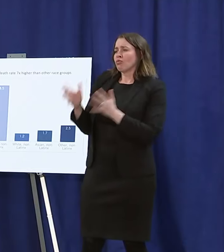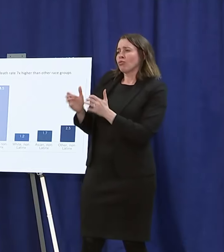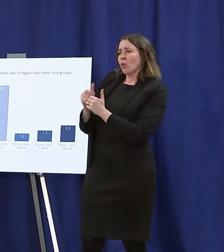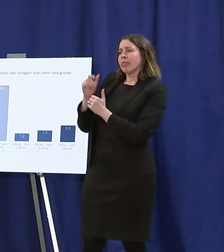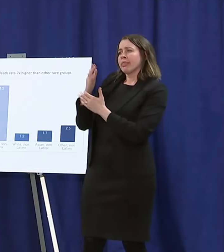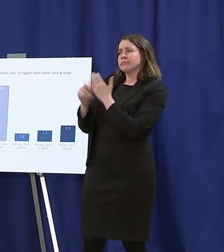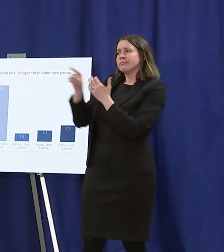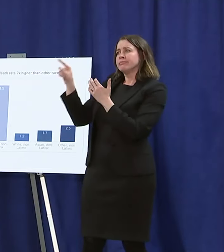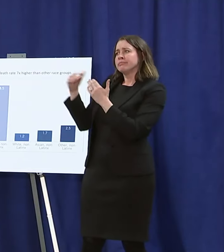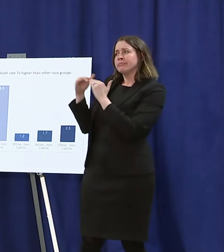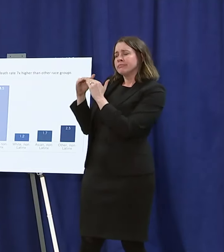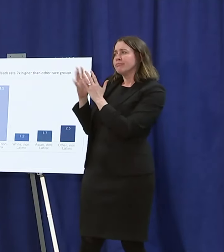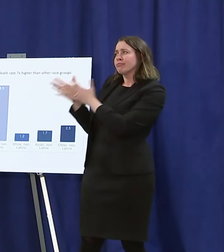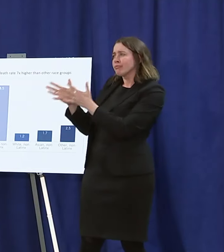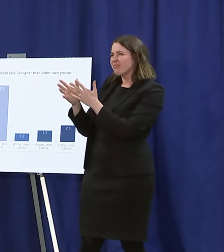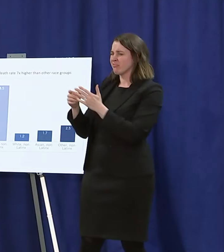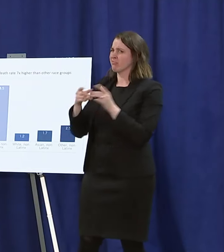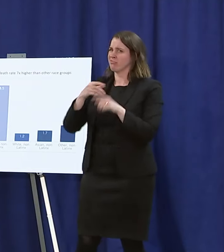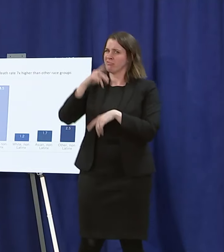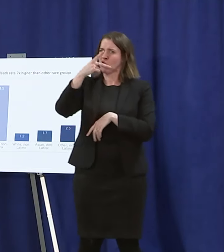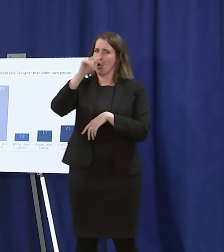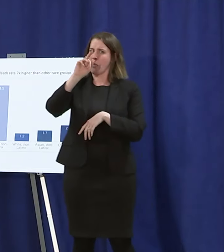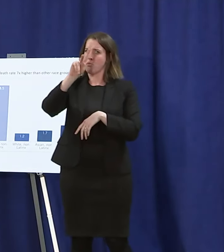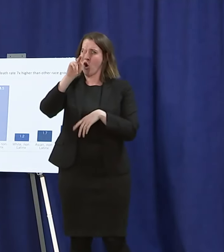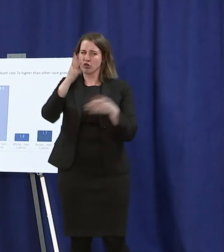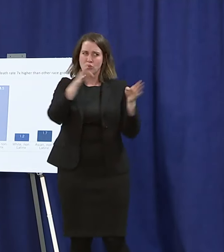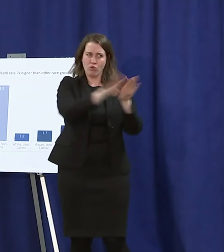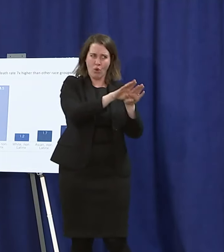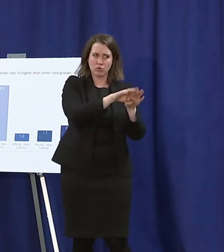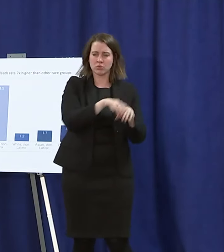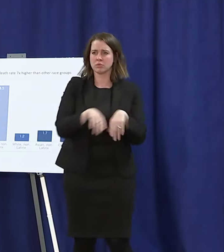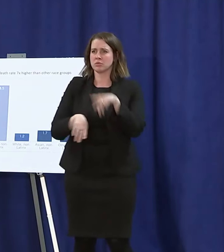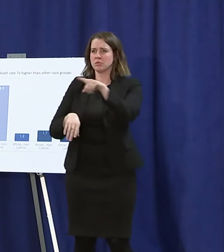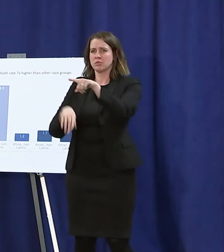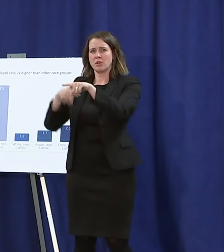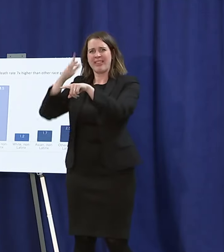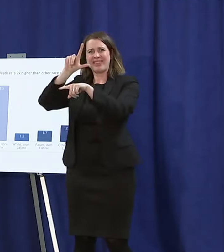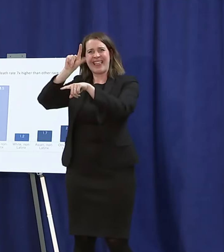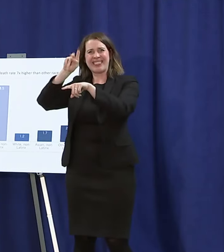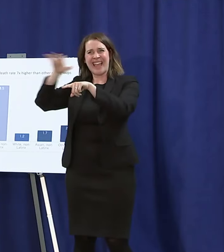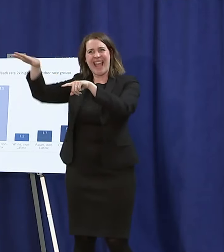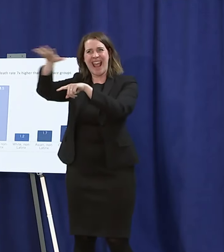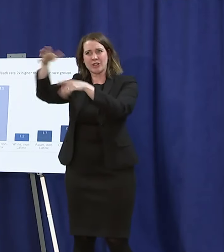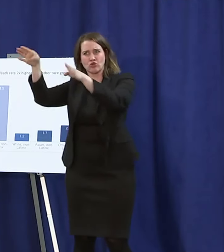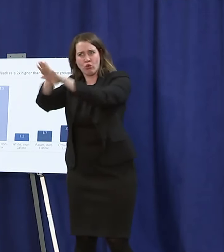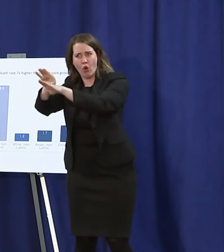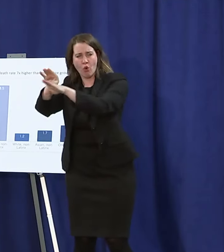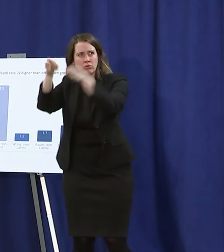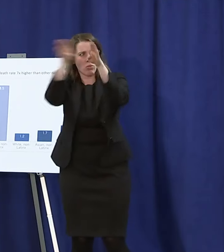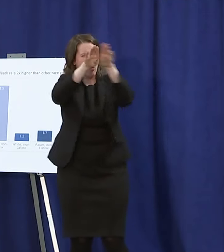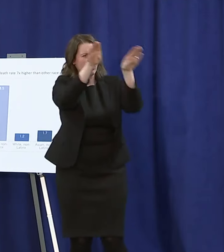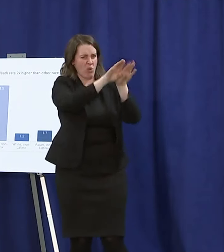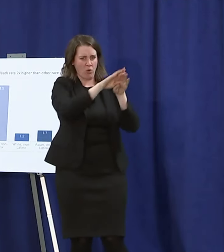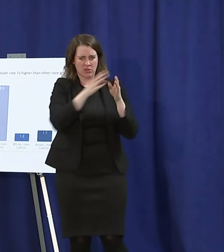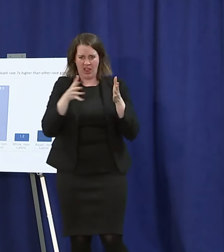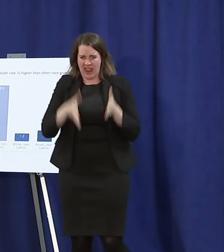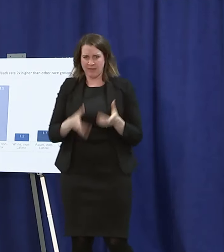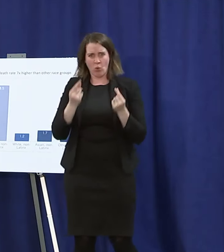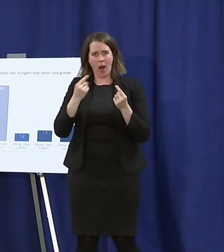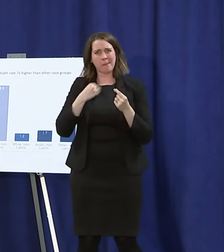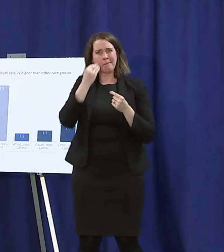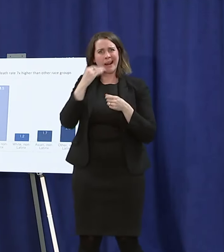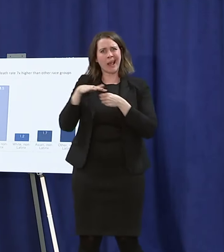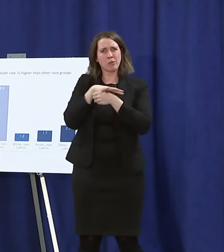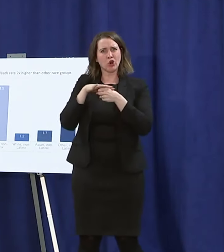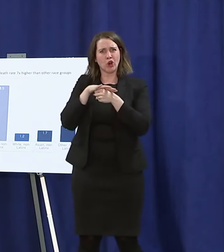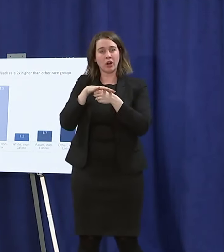with all the parks closed, with the lakefront closed, you're pushing more and more people into the neighborhoods. They have to walk in neighborhoods because that's the only place they can walk. And so there's more and more